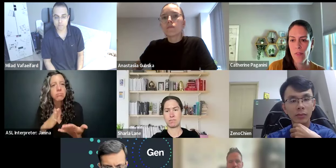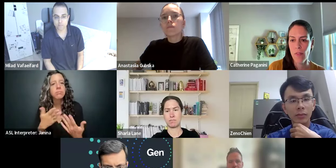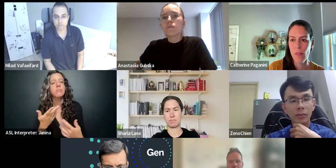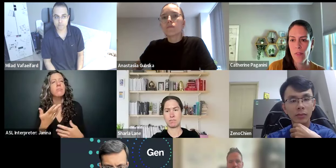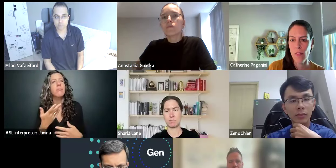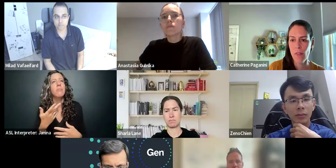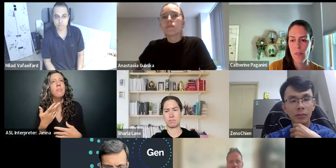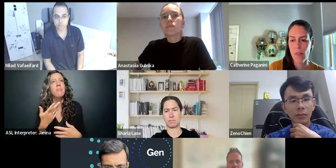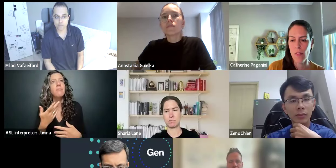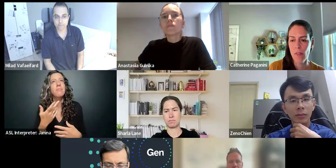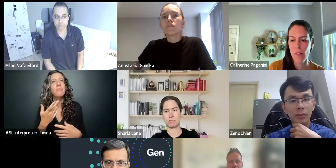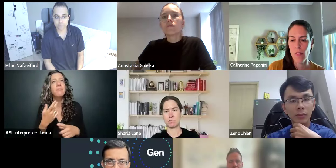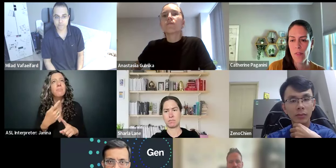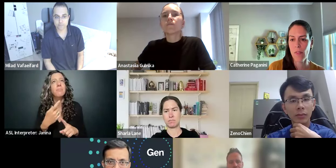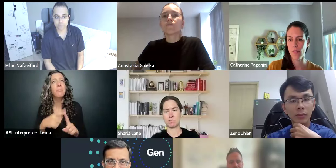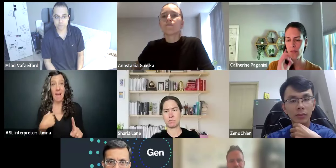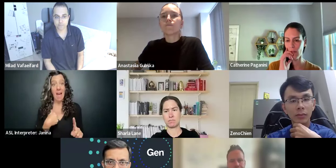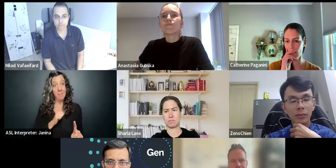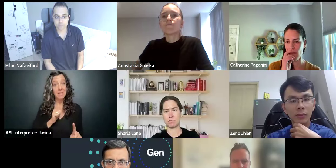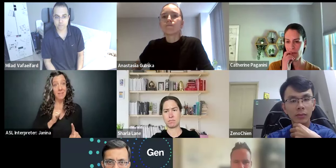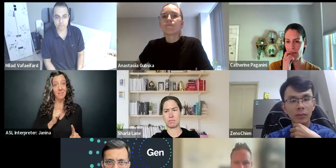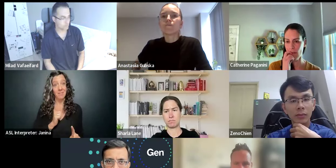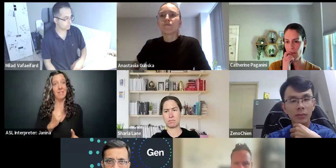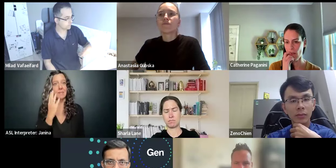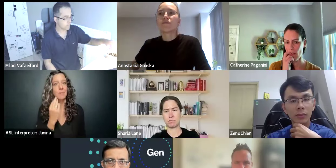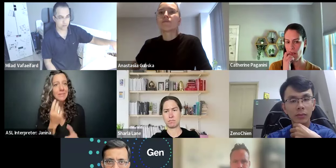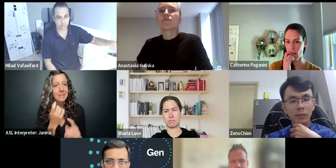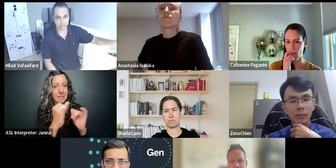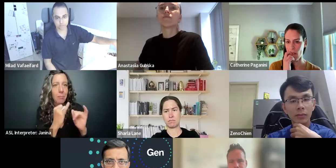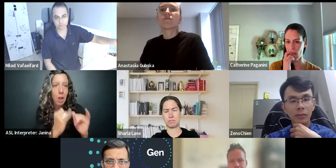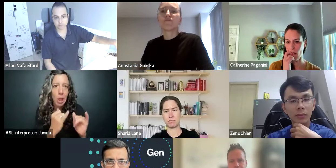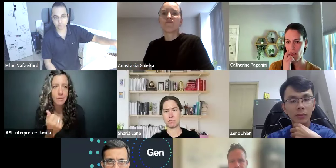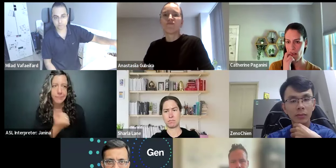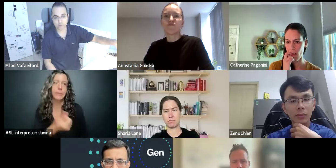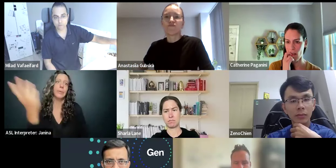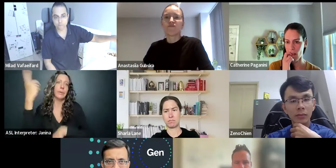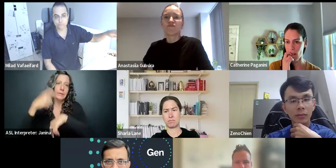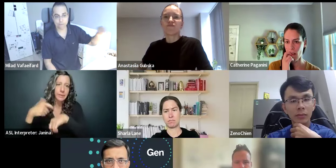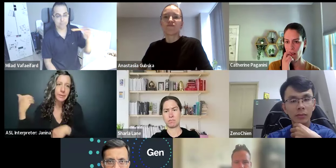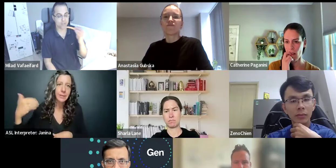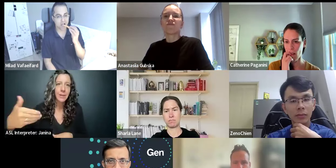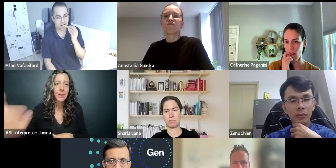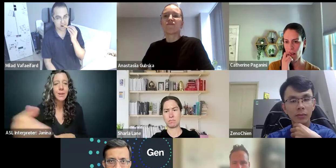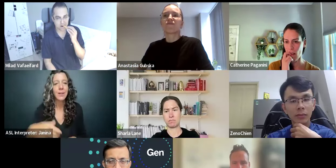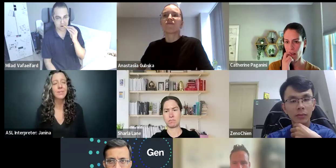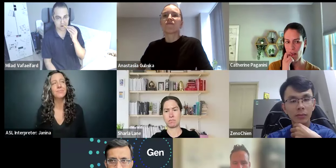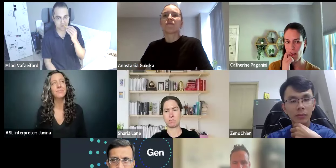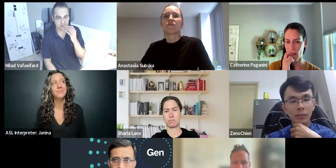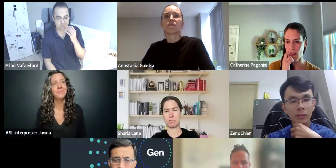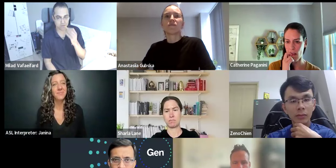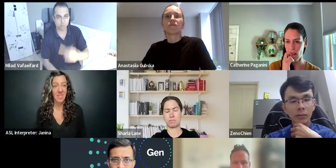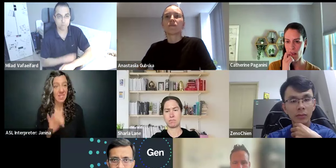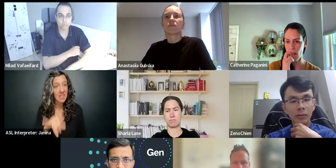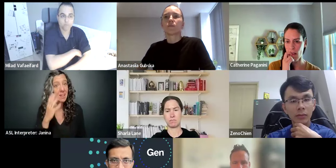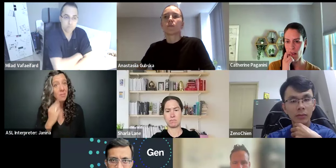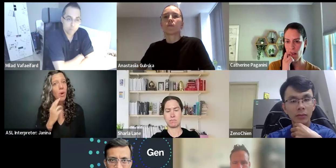I have actually experienced this inaccessibility quite a few times, and it really, really hurts because